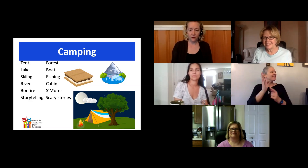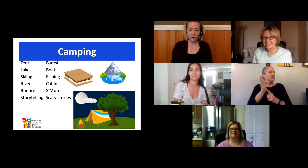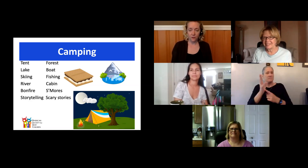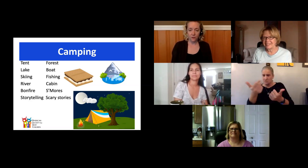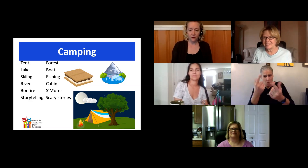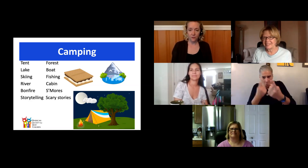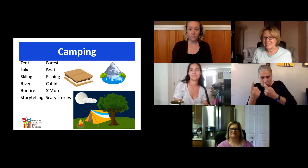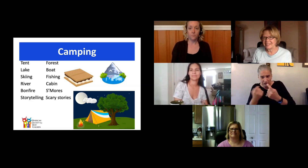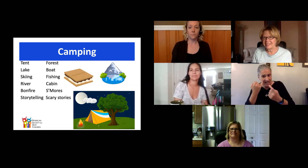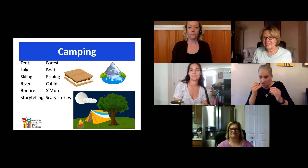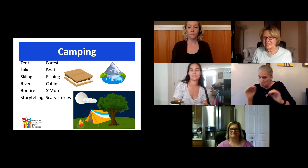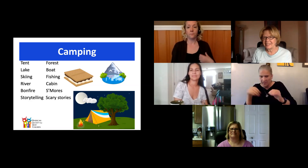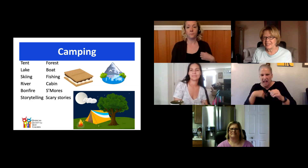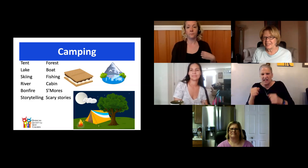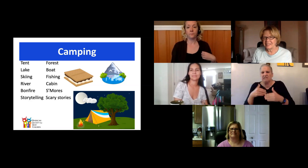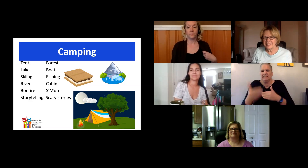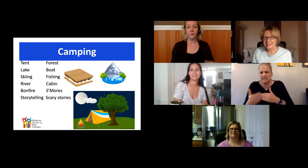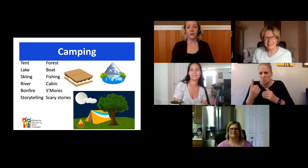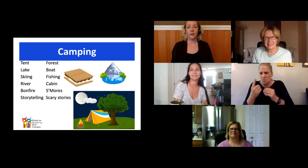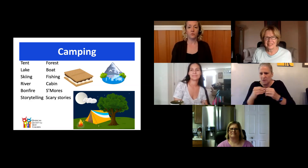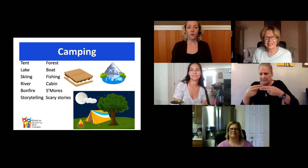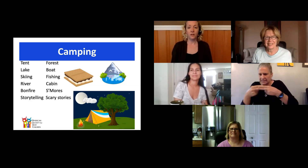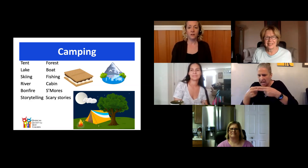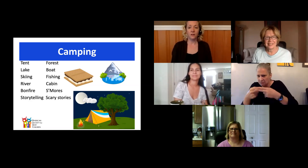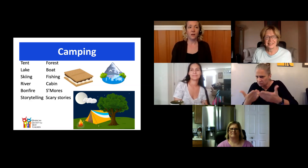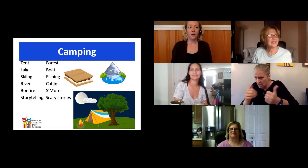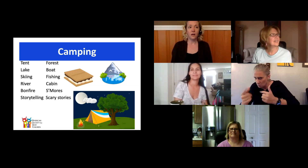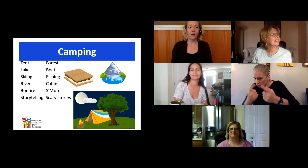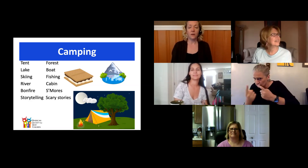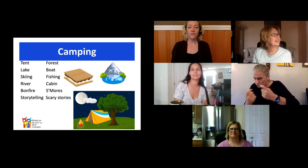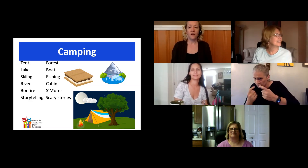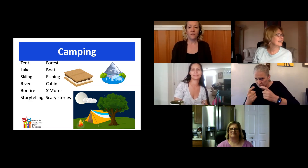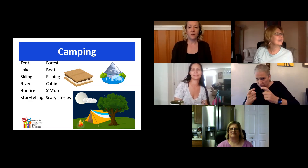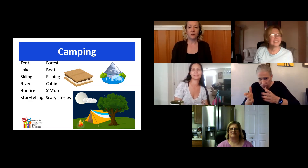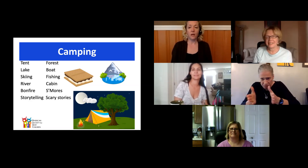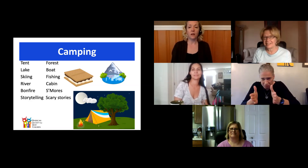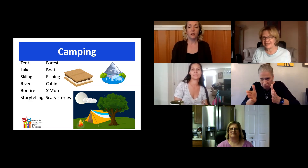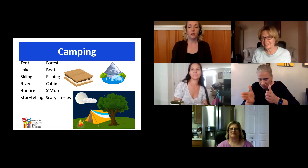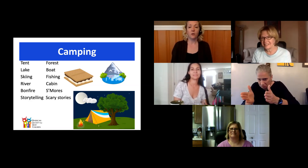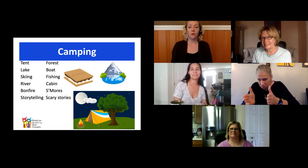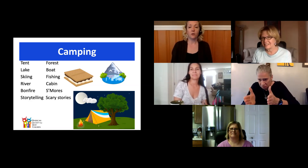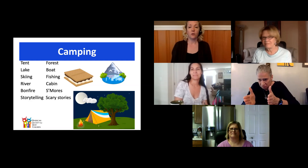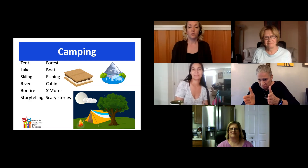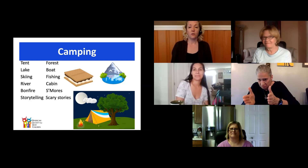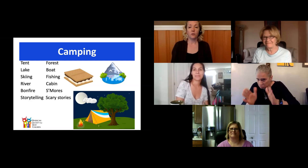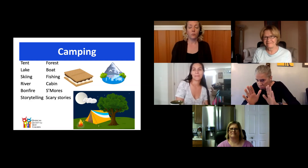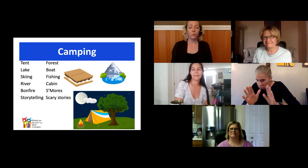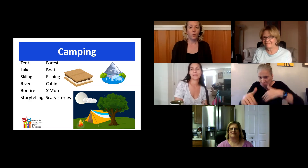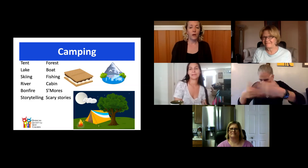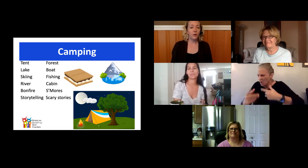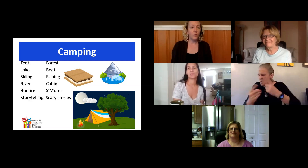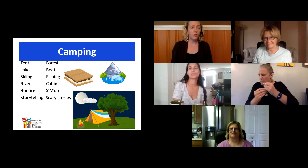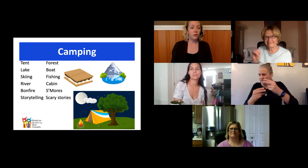Okay, I'm trying to, we got 5 minutes. Okay. All right. Well, any questions on these, or I want to move on to one more